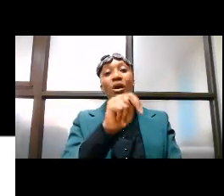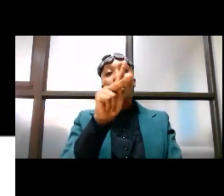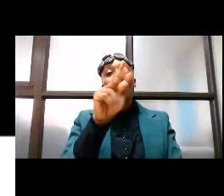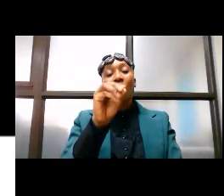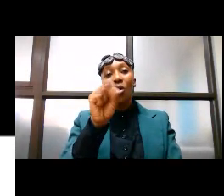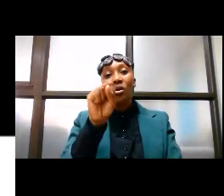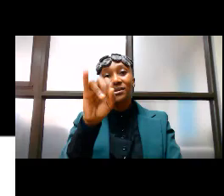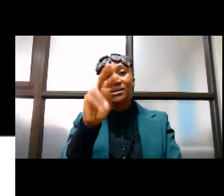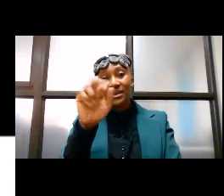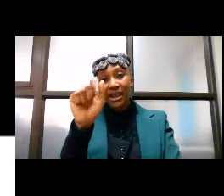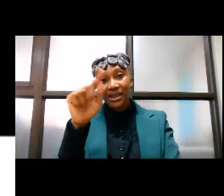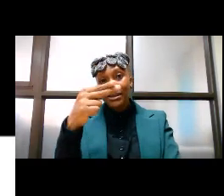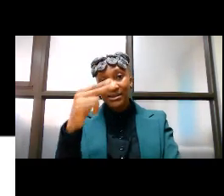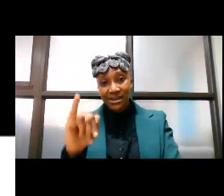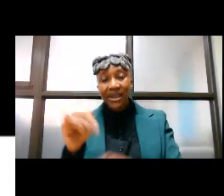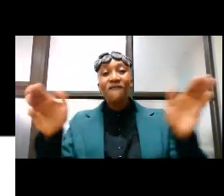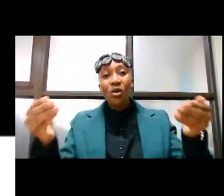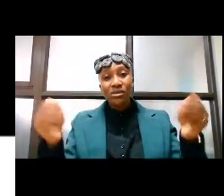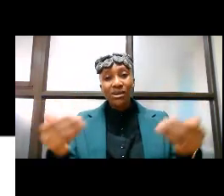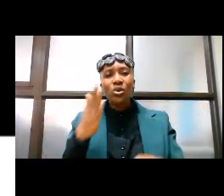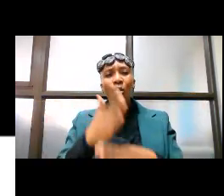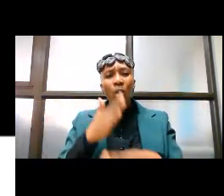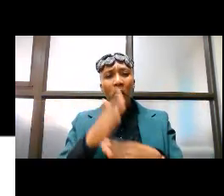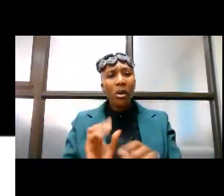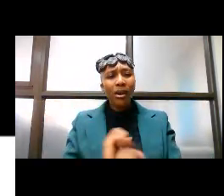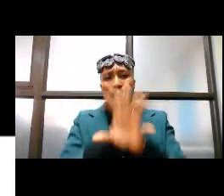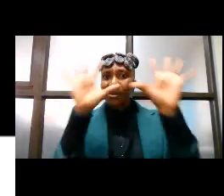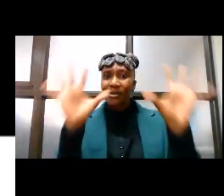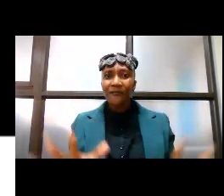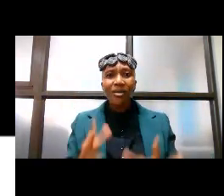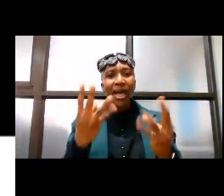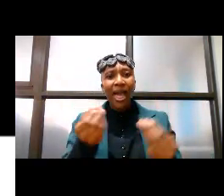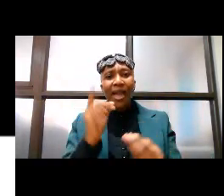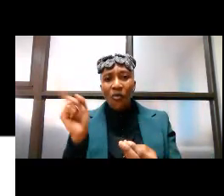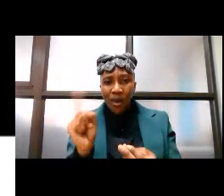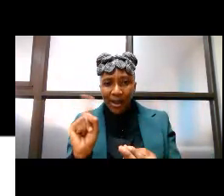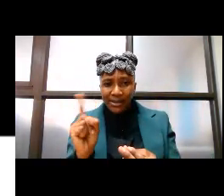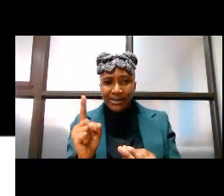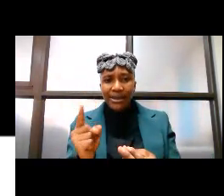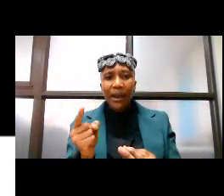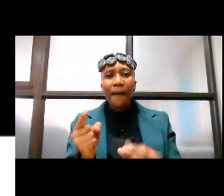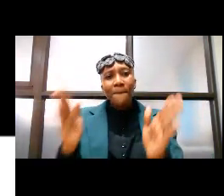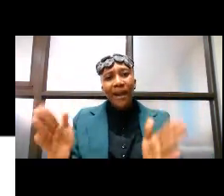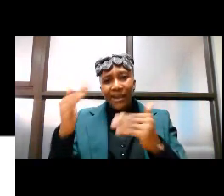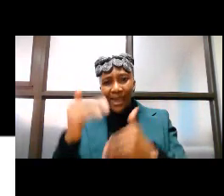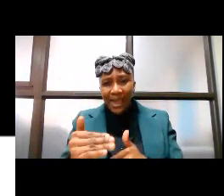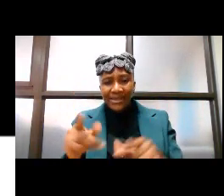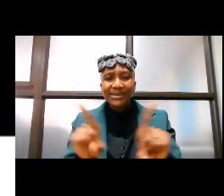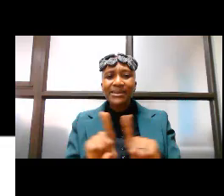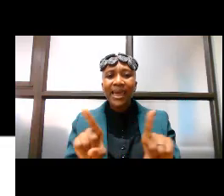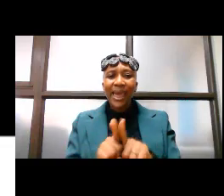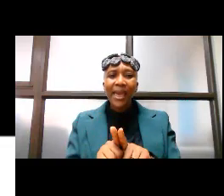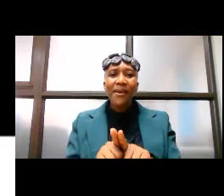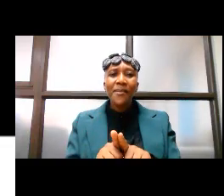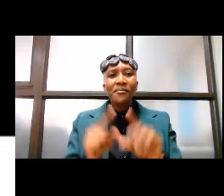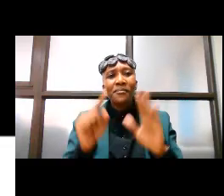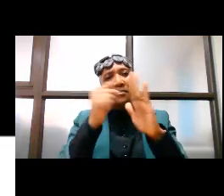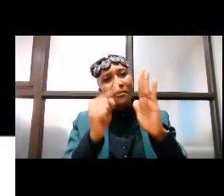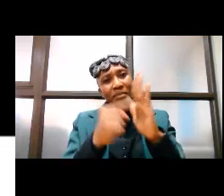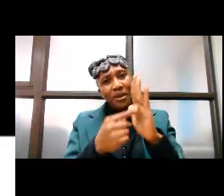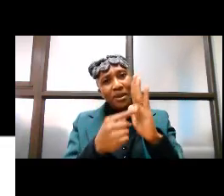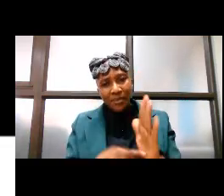wonderful work. They put together little packets, including the ingredients to make the recipes, Braille